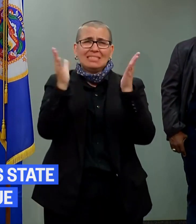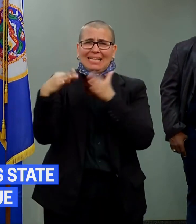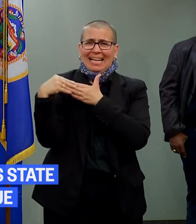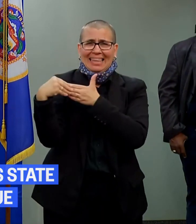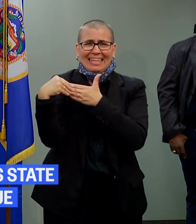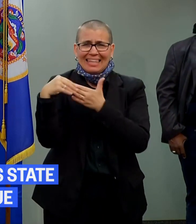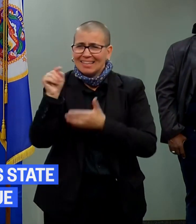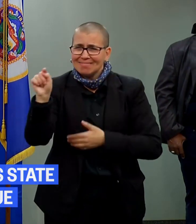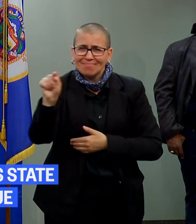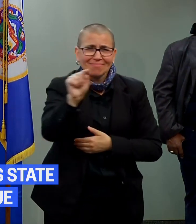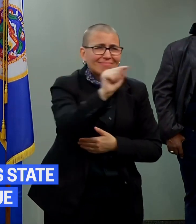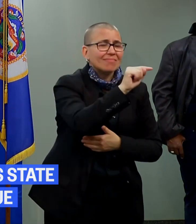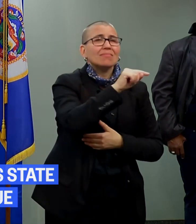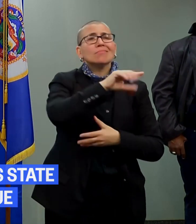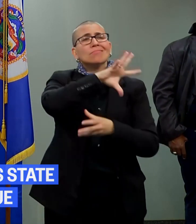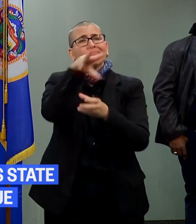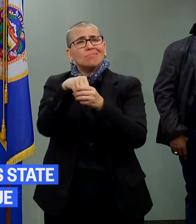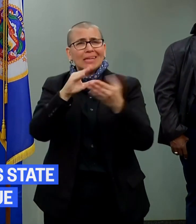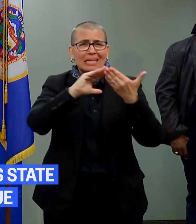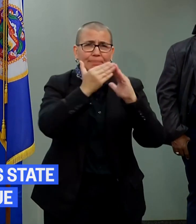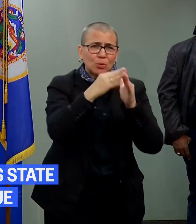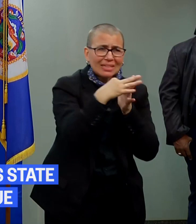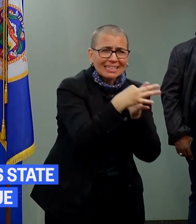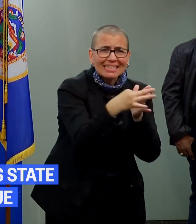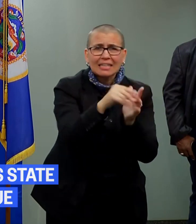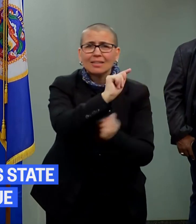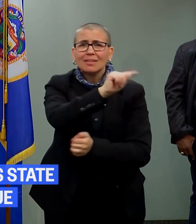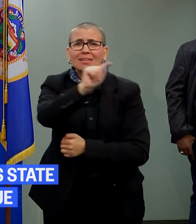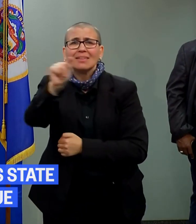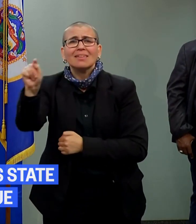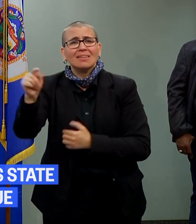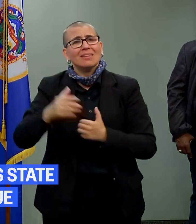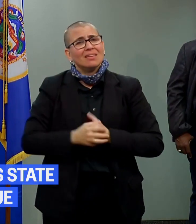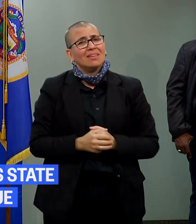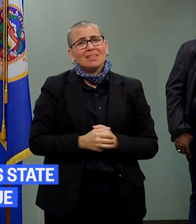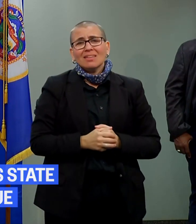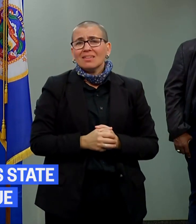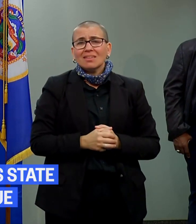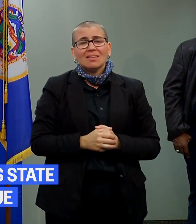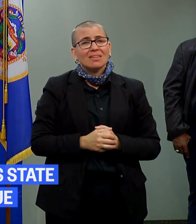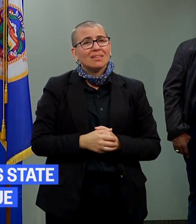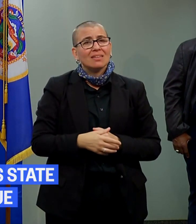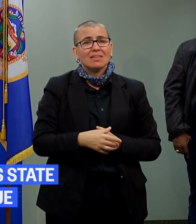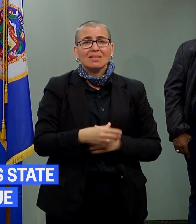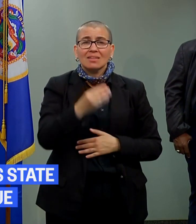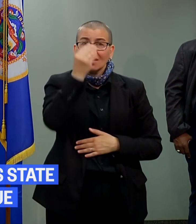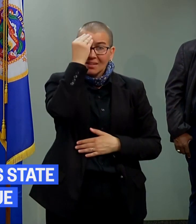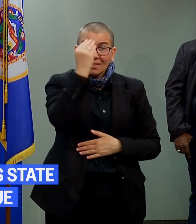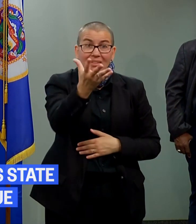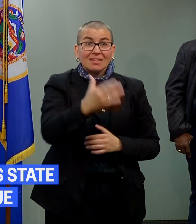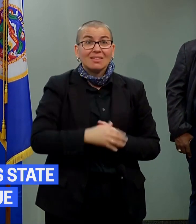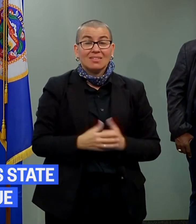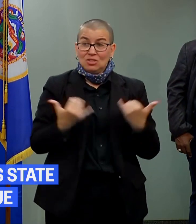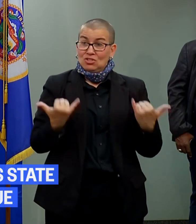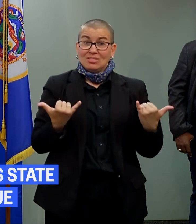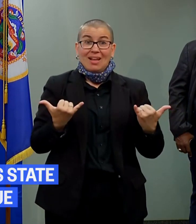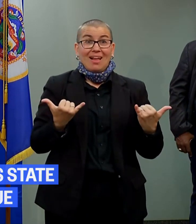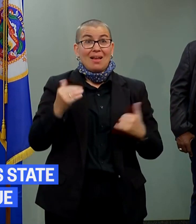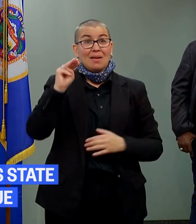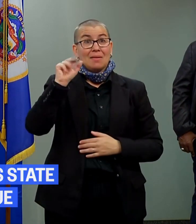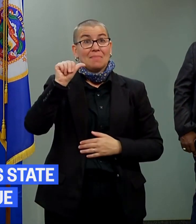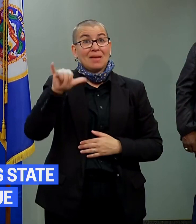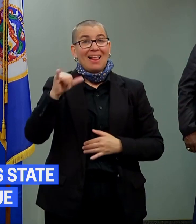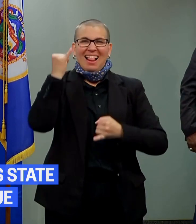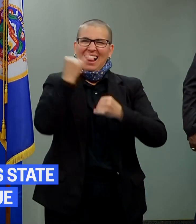But to Minnesotans, I would tell you this. We've got a bright, sunny last day of May. Our city was